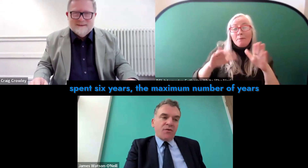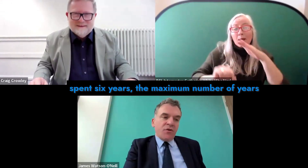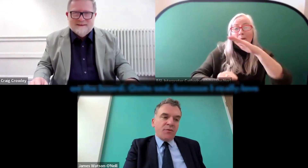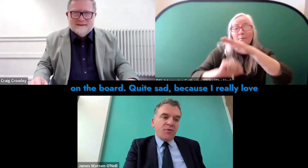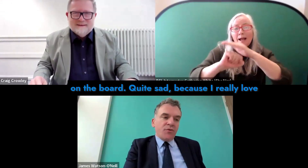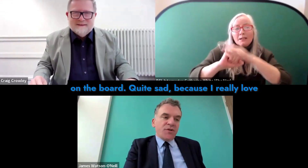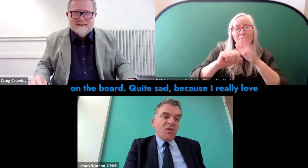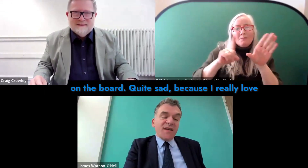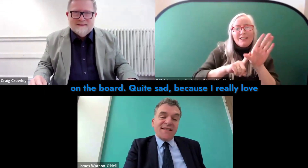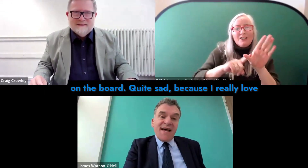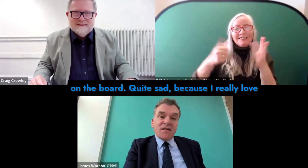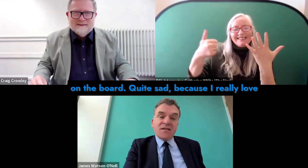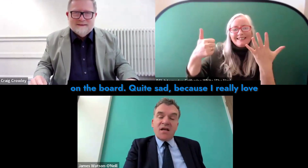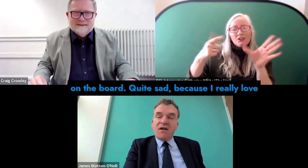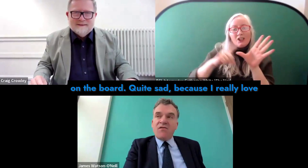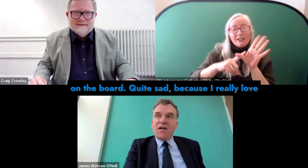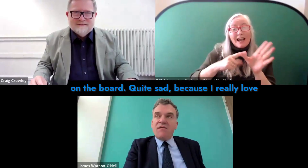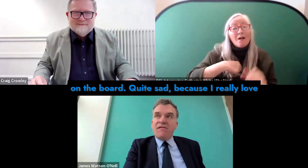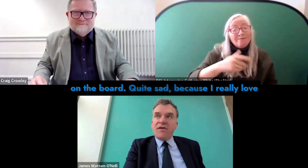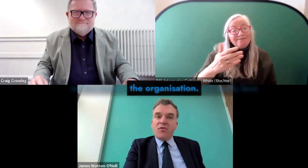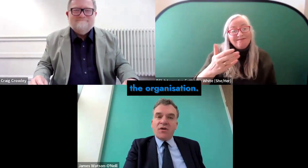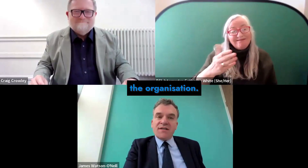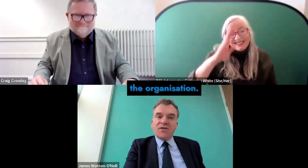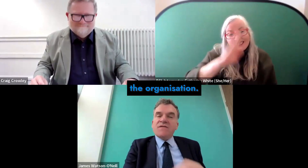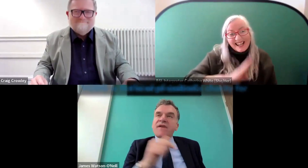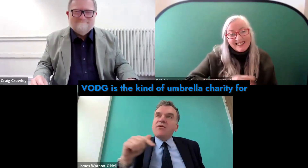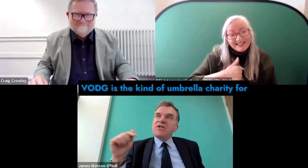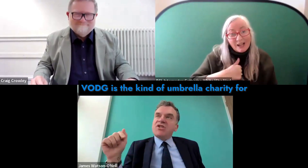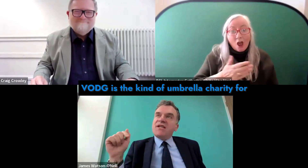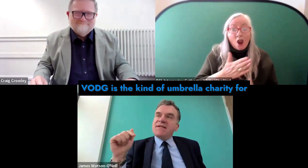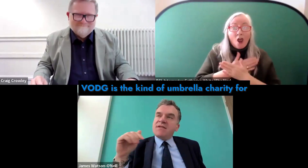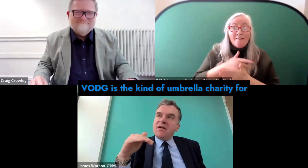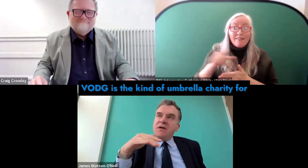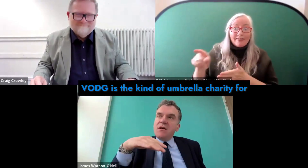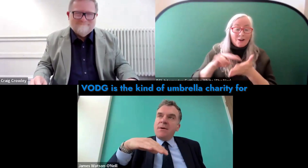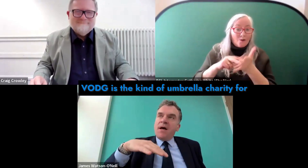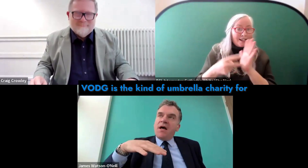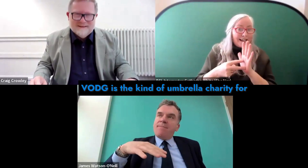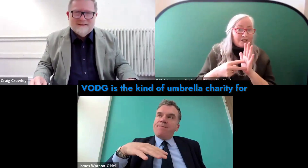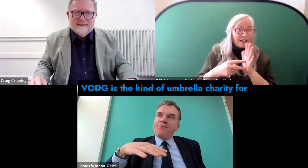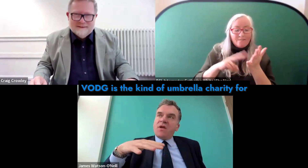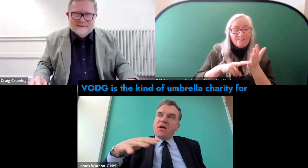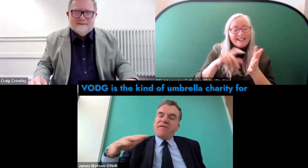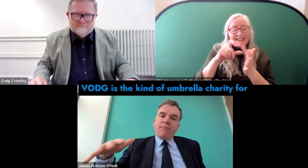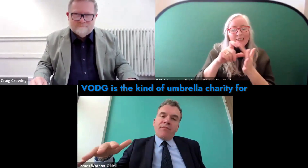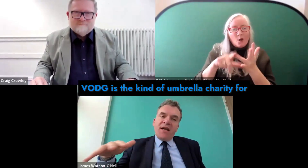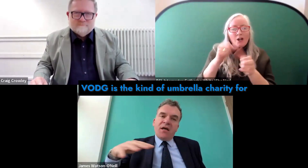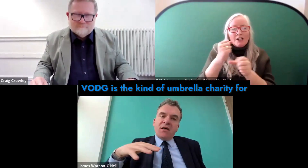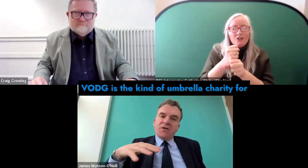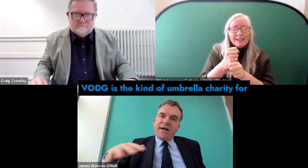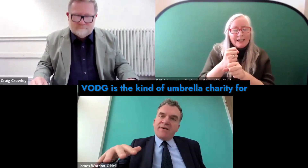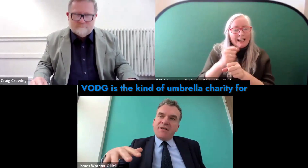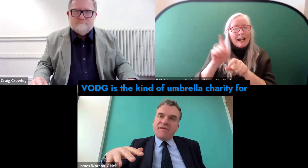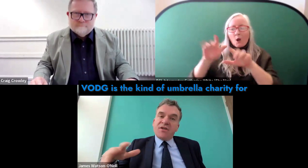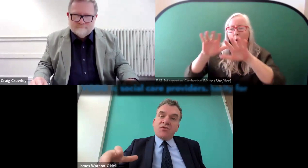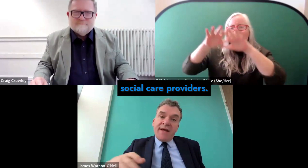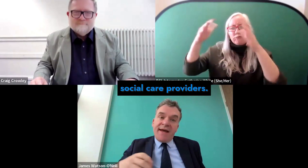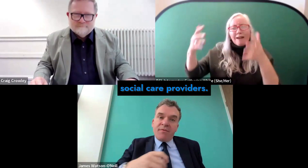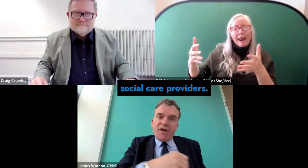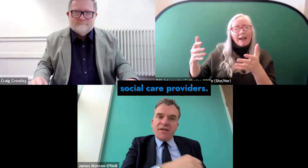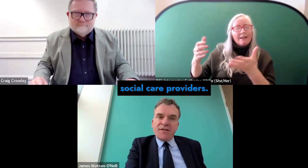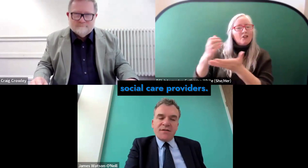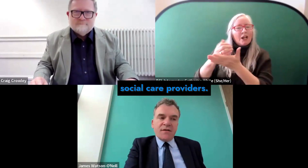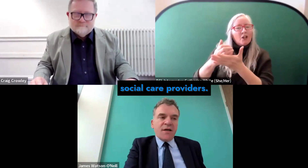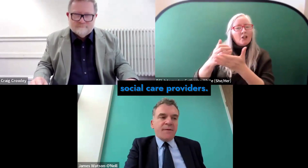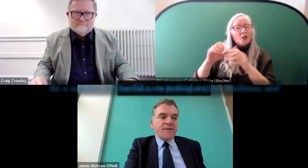number of years on the board. I'm quite sad because I really love the organisation. VODG is the kind of umbrella charity for social